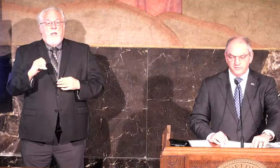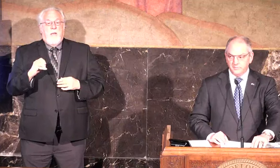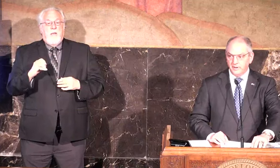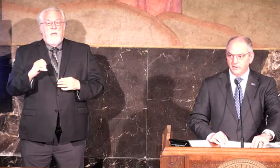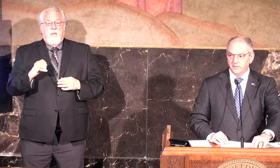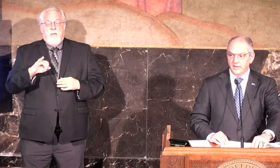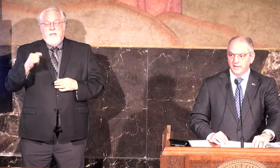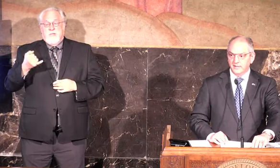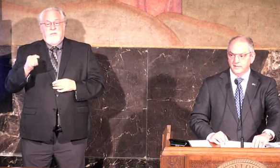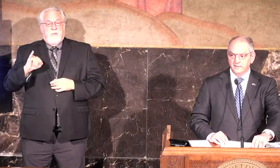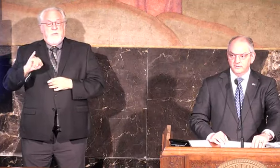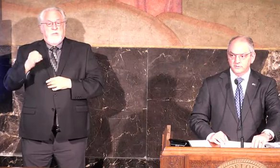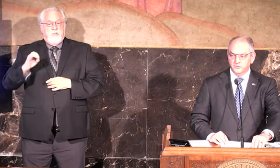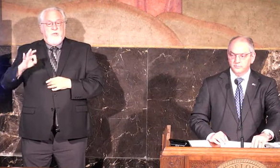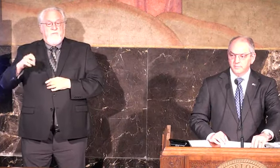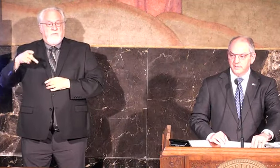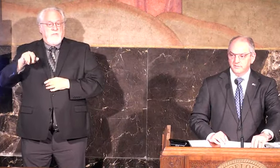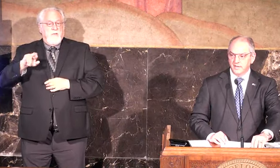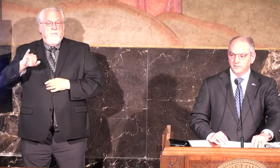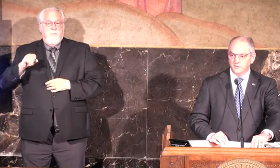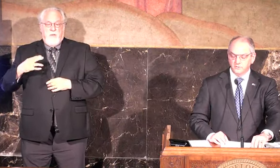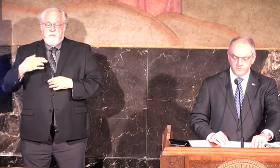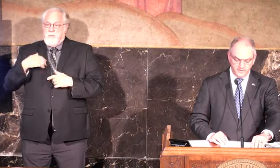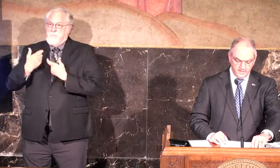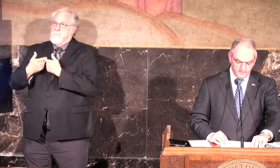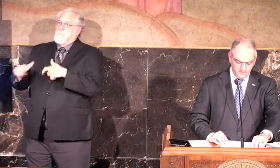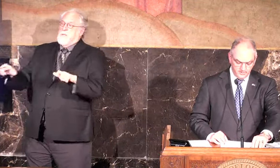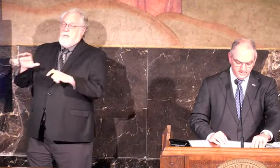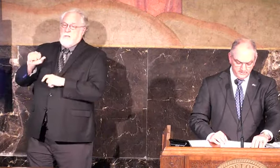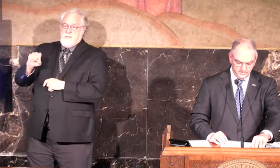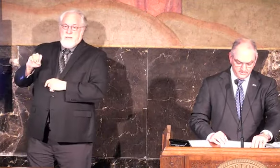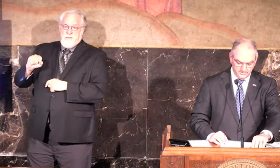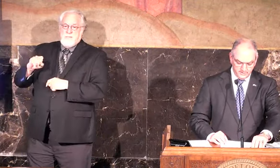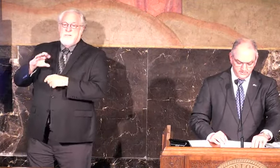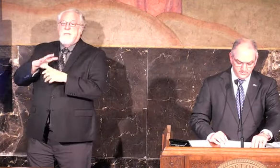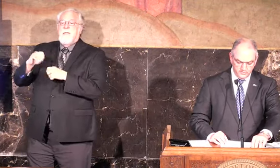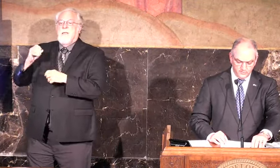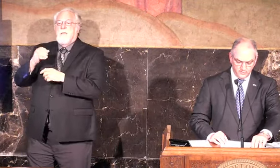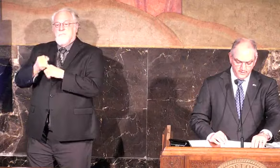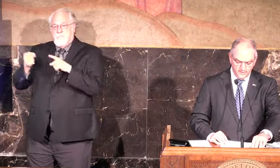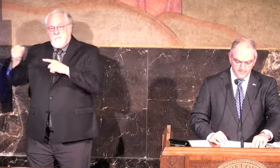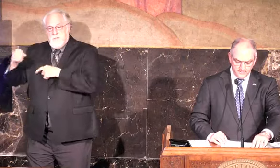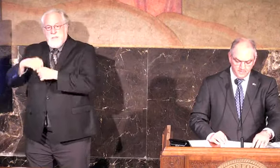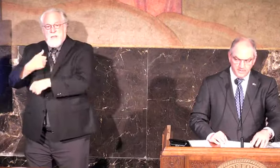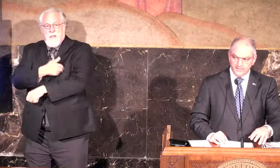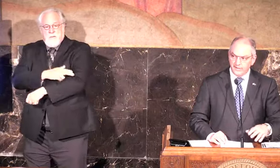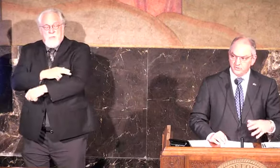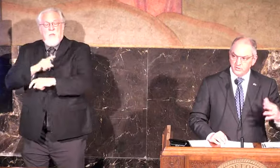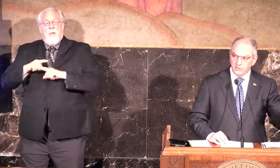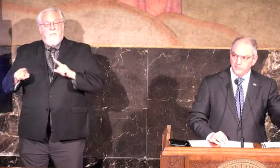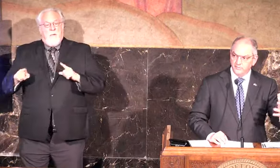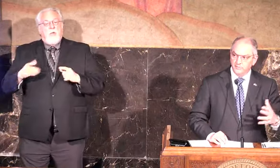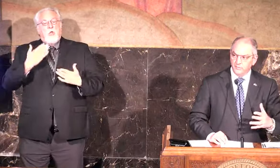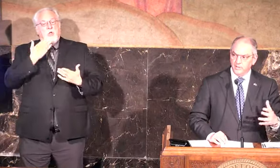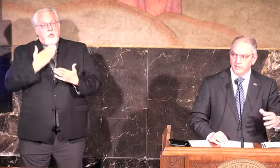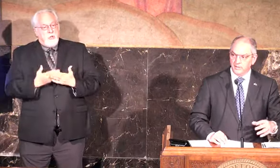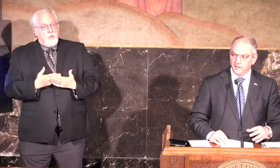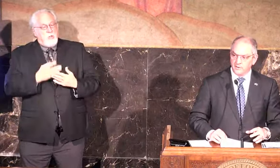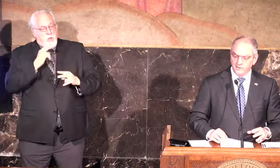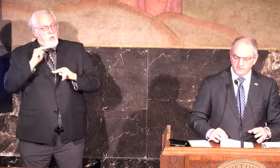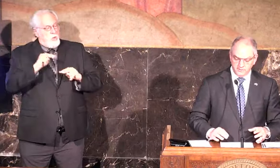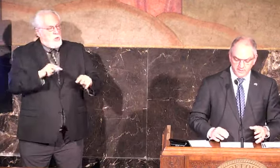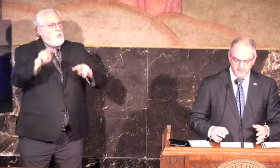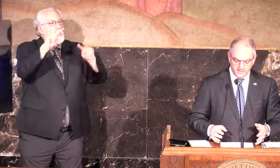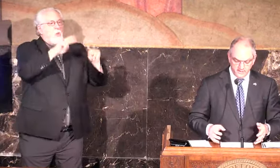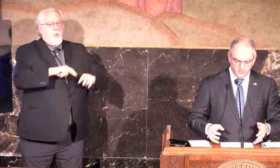it in Jefferson Parish had just tremendous case growth and hospitalizations and so forth. But I think it's good that we look at